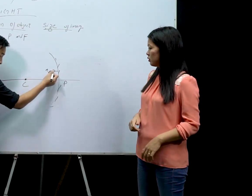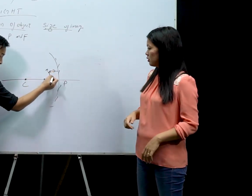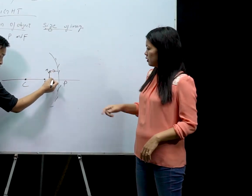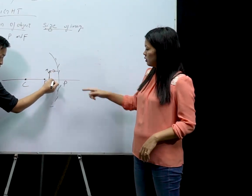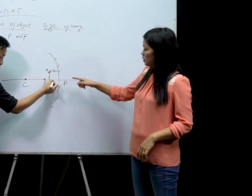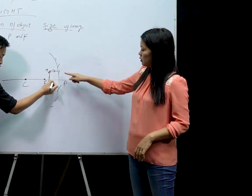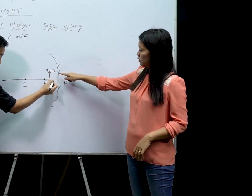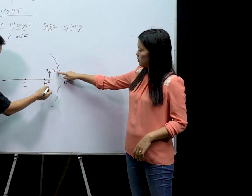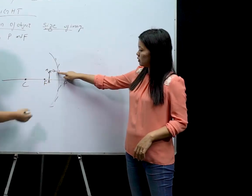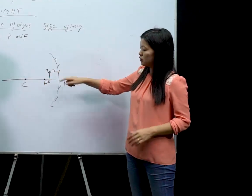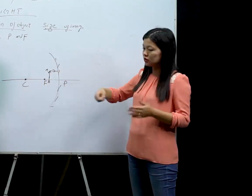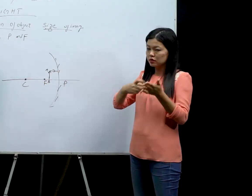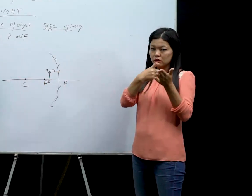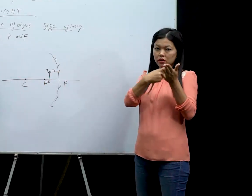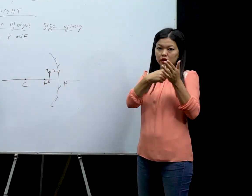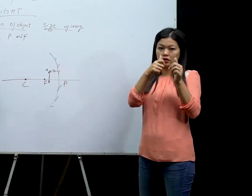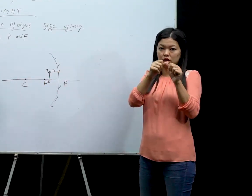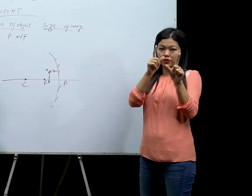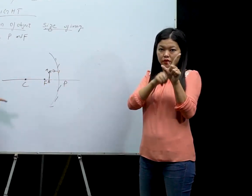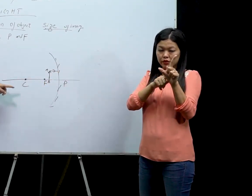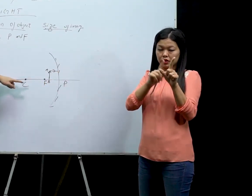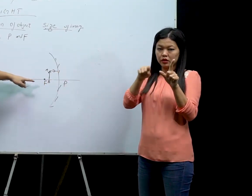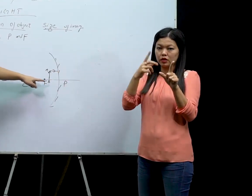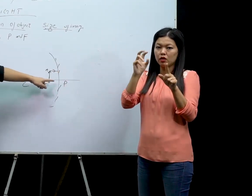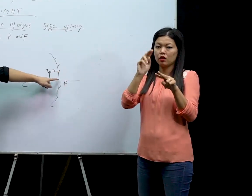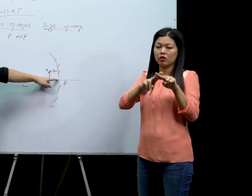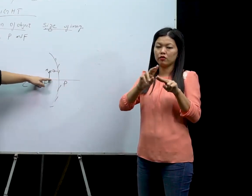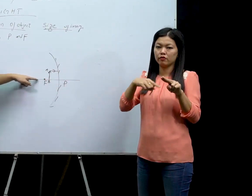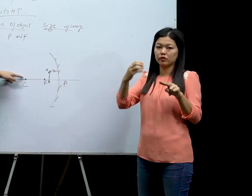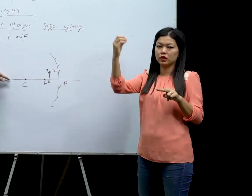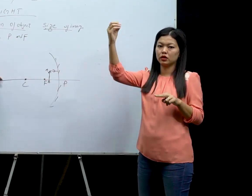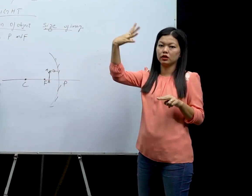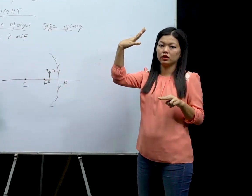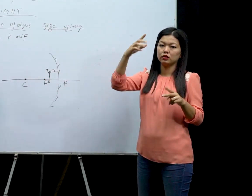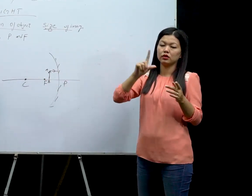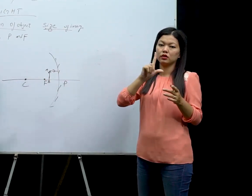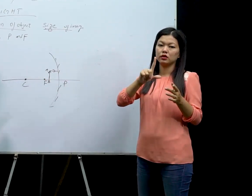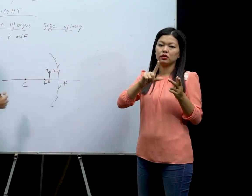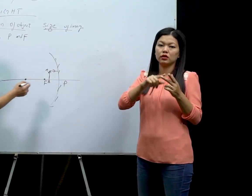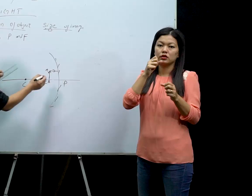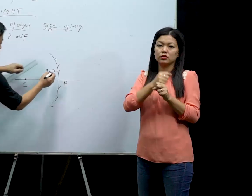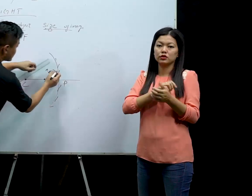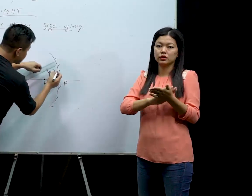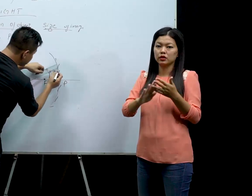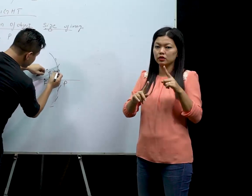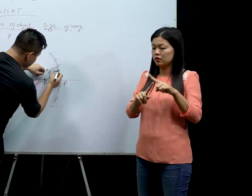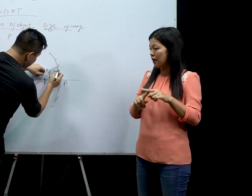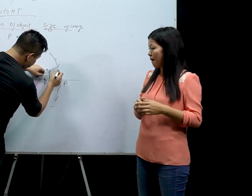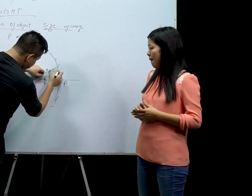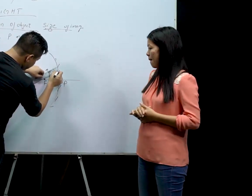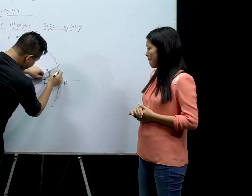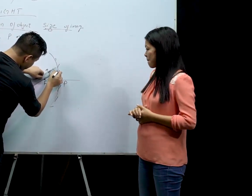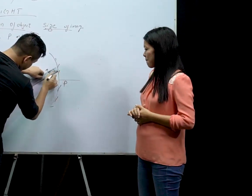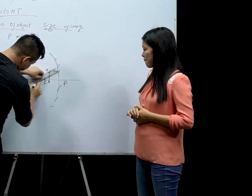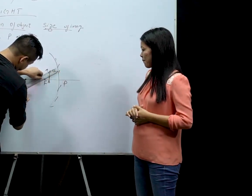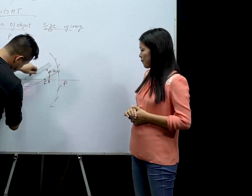is parallel to the principal of axis. Which is the principal axis? This line, right? Then it will after